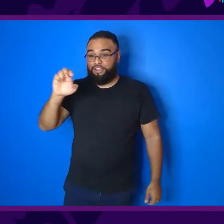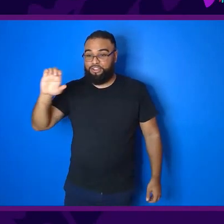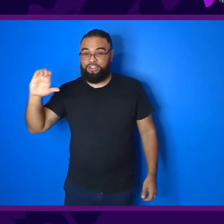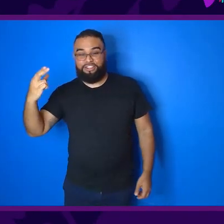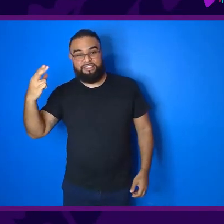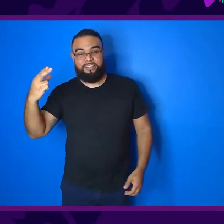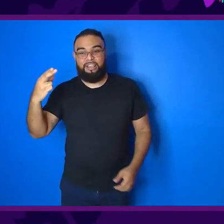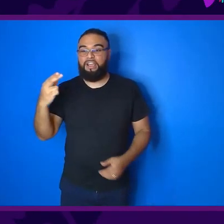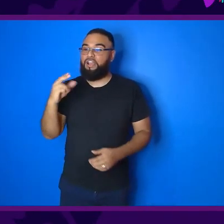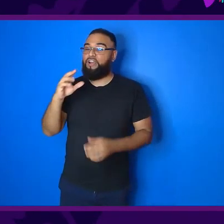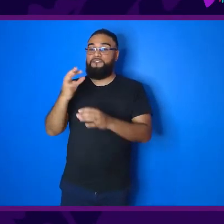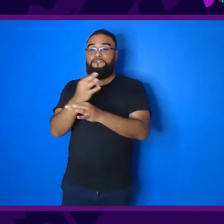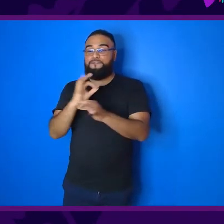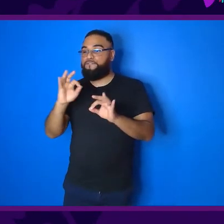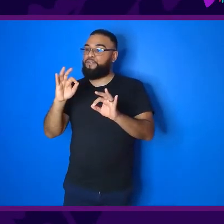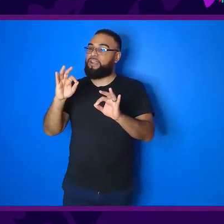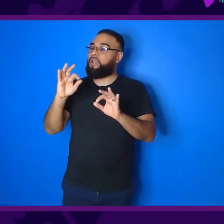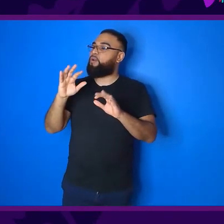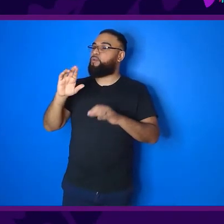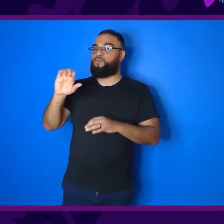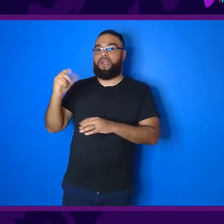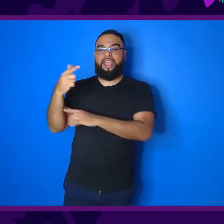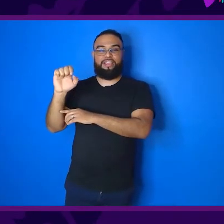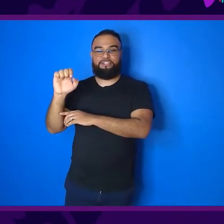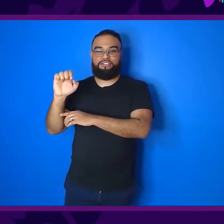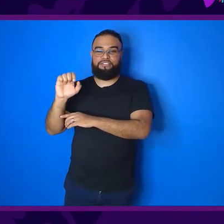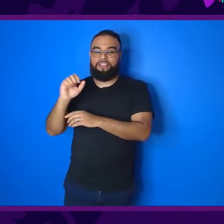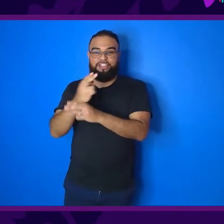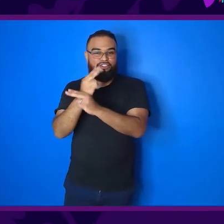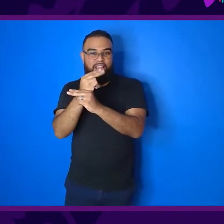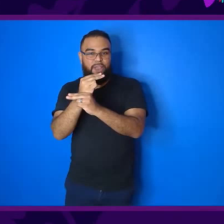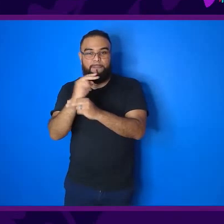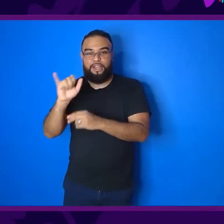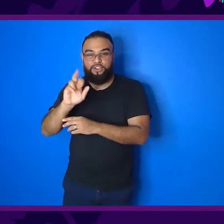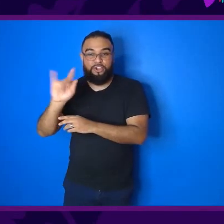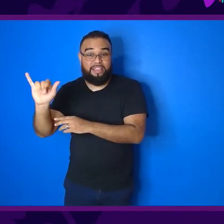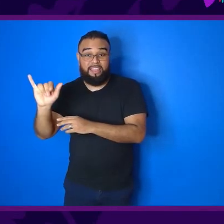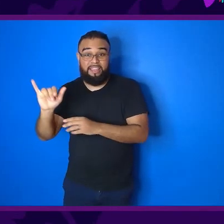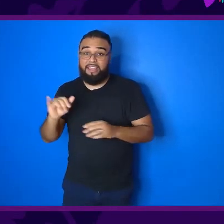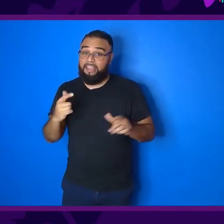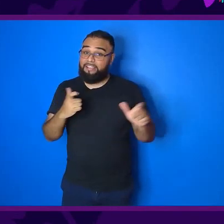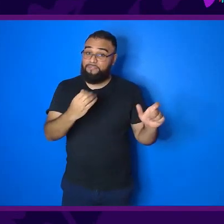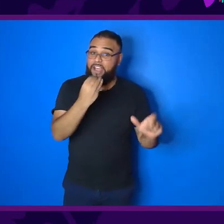food, just not fast enough. And so, happy birthday to